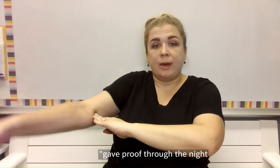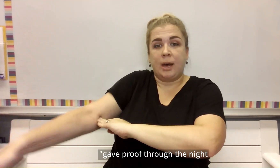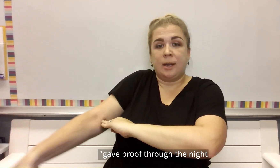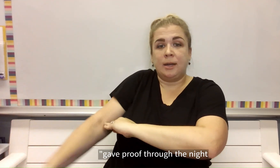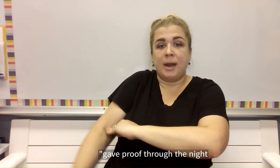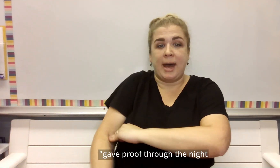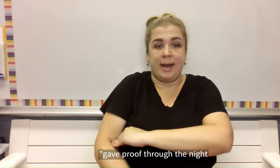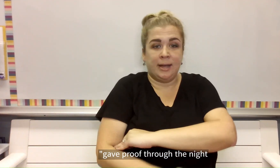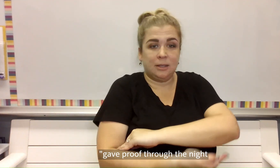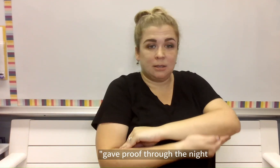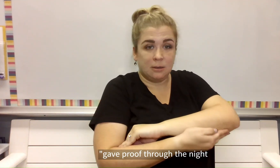the night